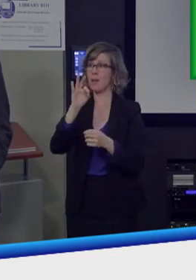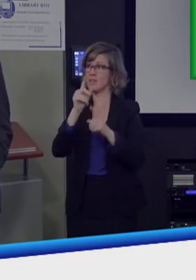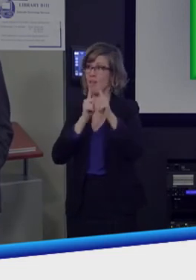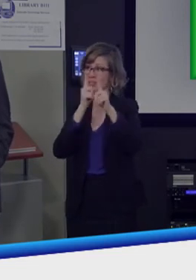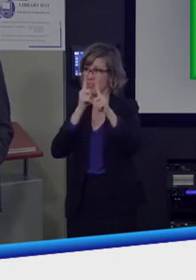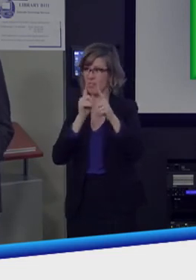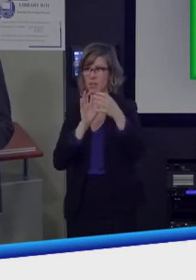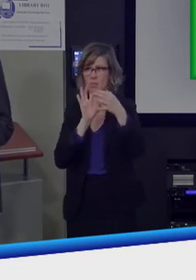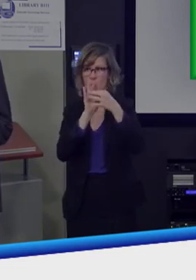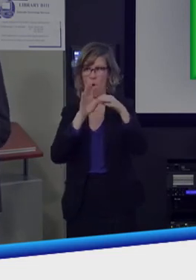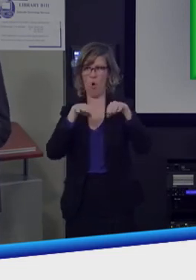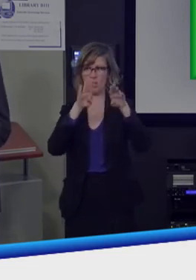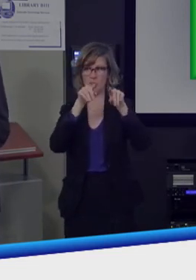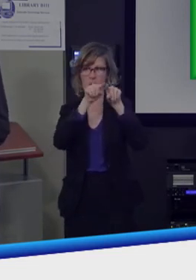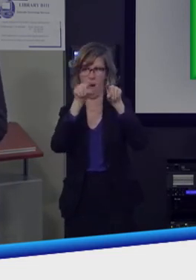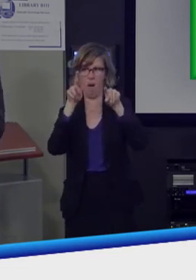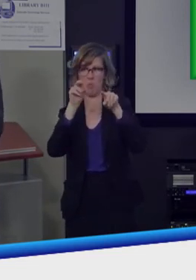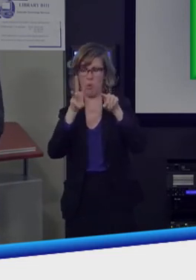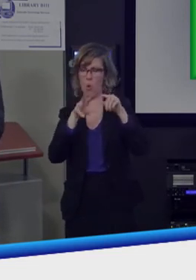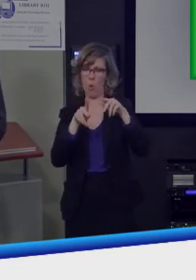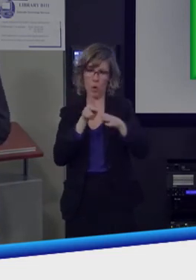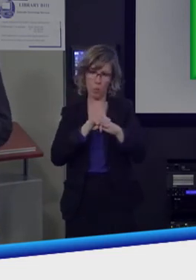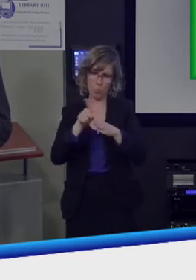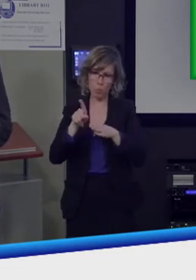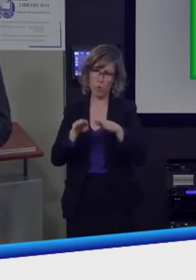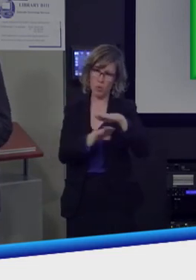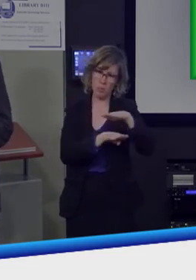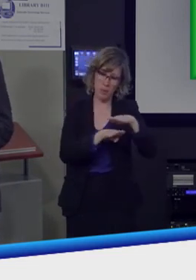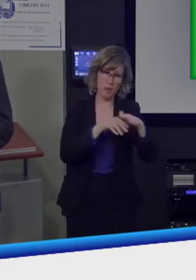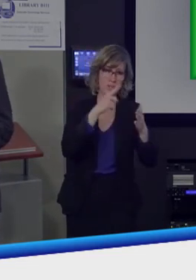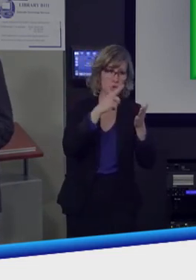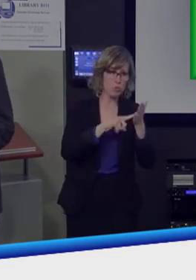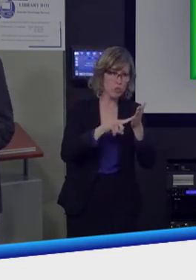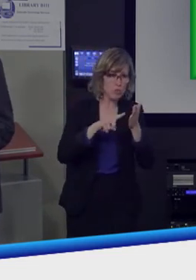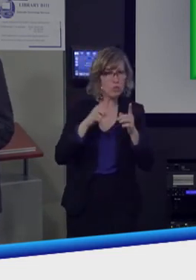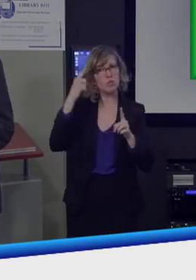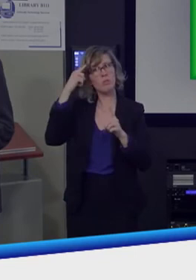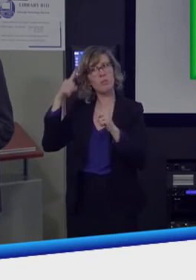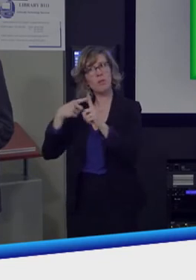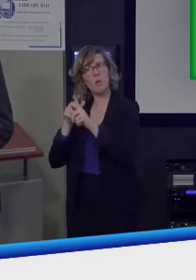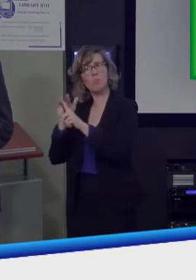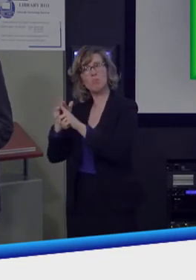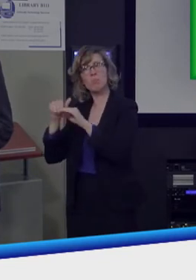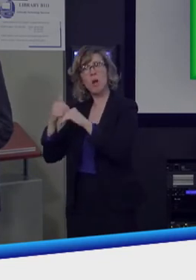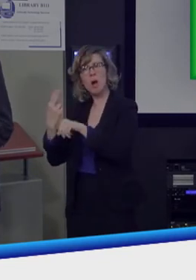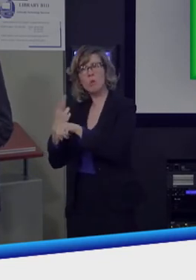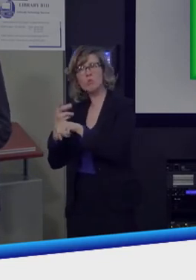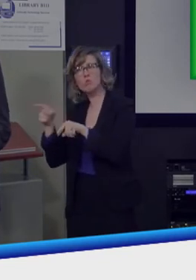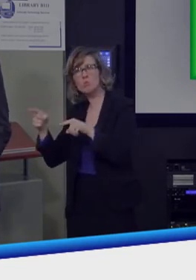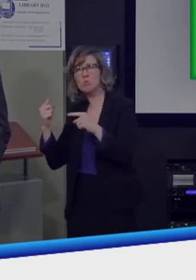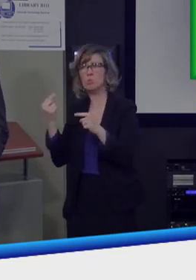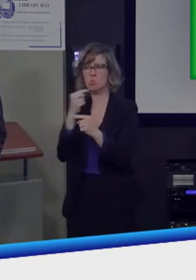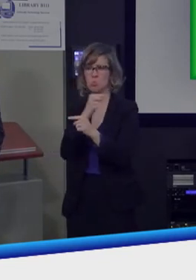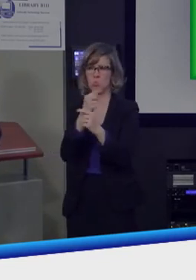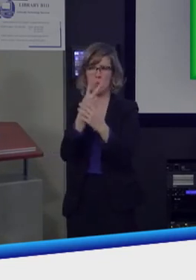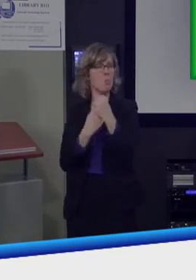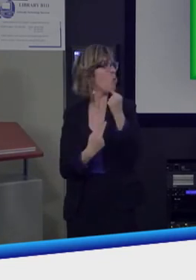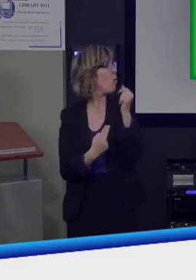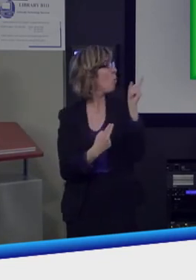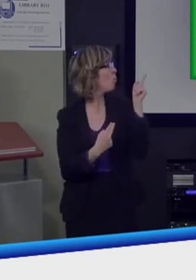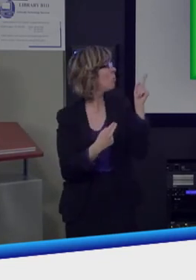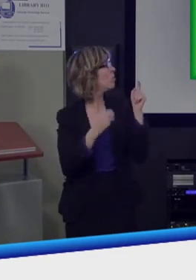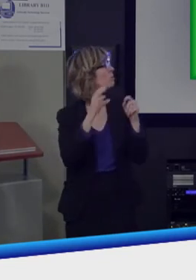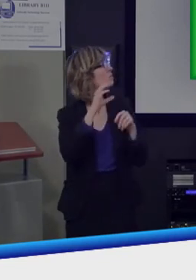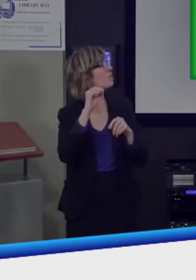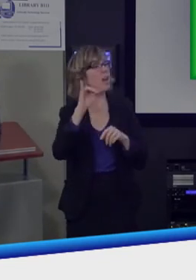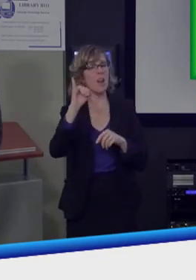row, from pure basic research to use-inspired basic research and back again. And I think the emphasis at IES